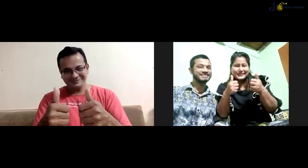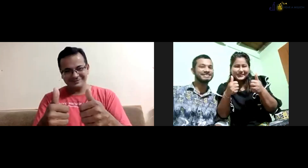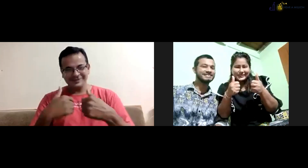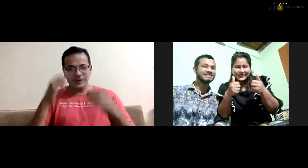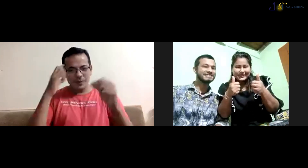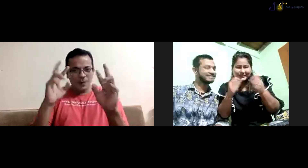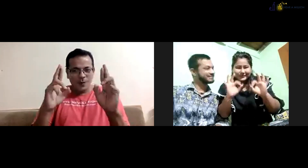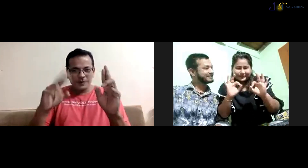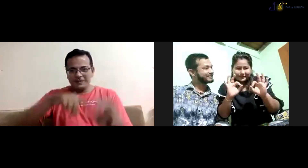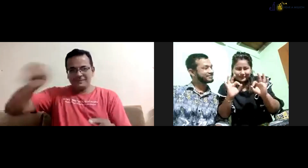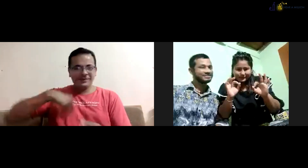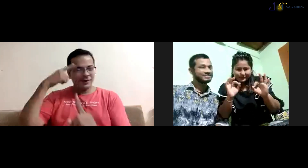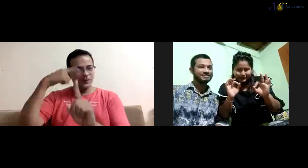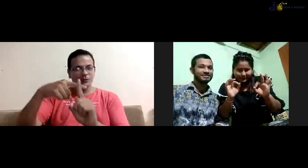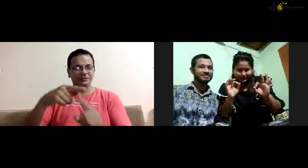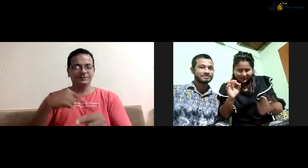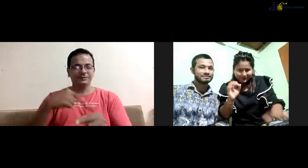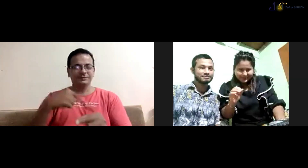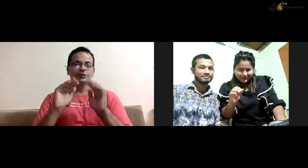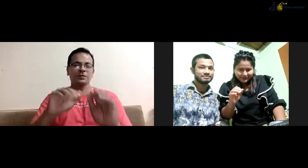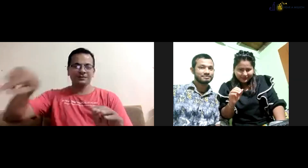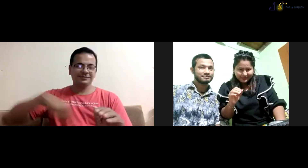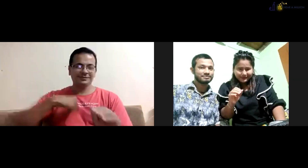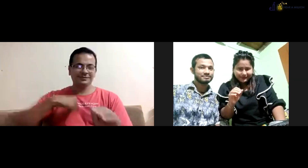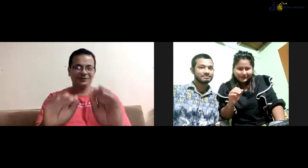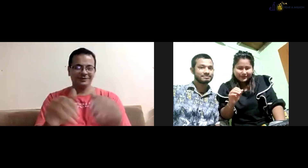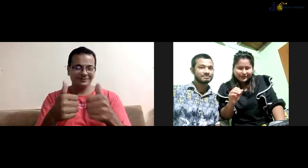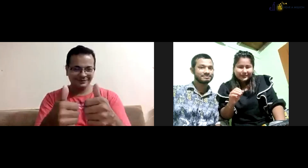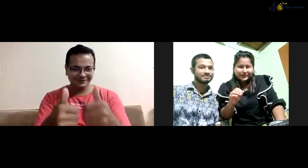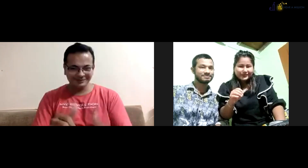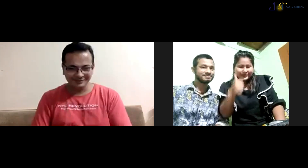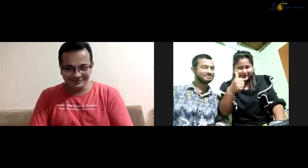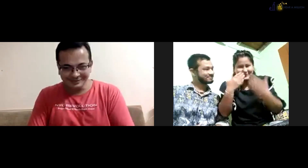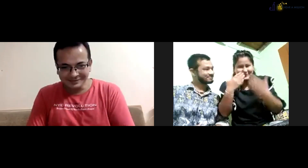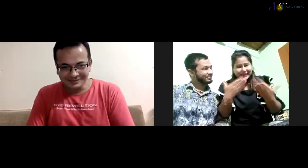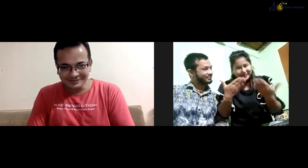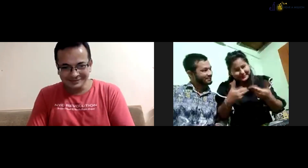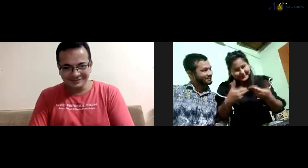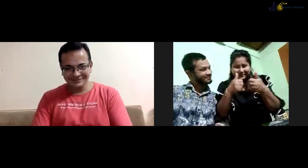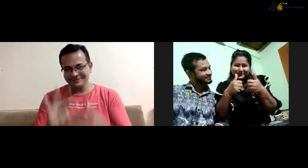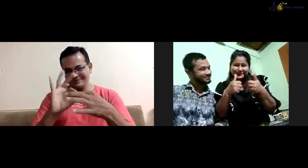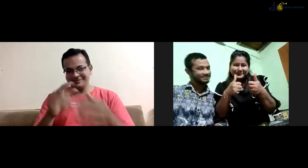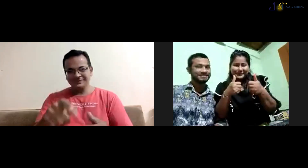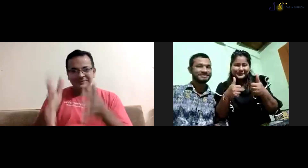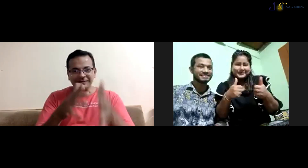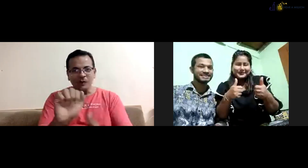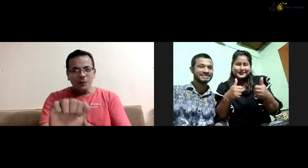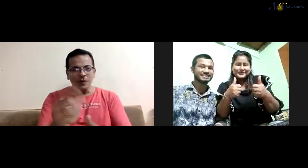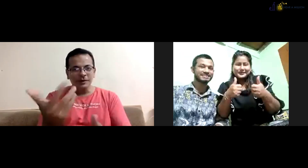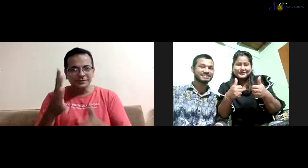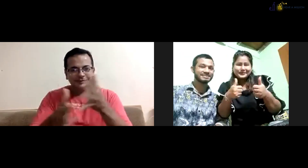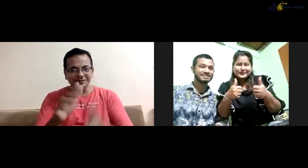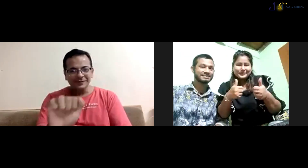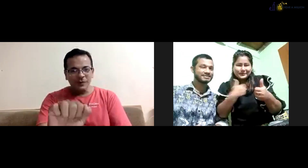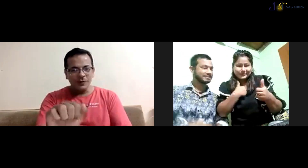much. Thanks for this. Hope you both are very positive and supporting each other. Thank you.